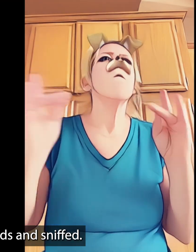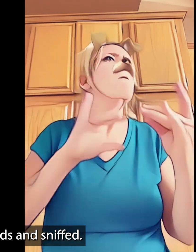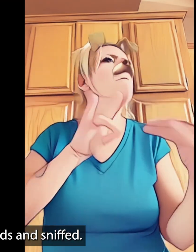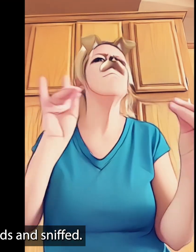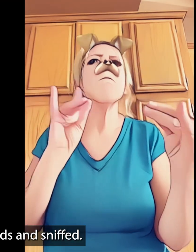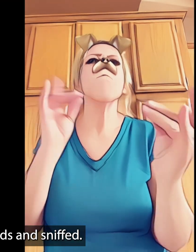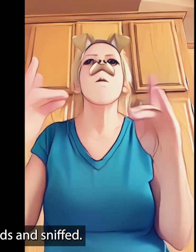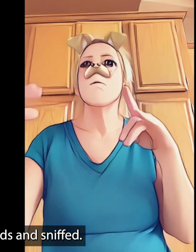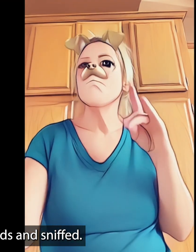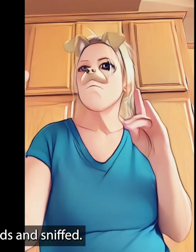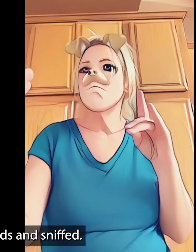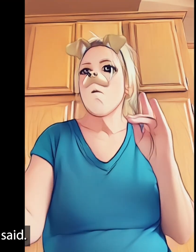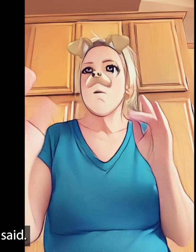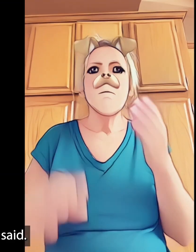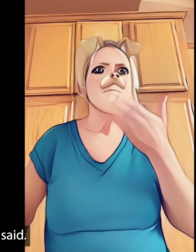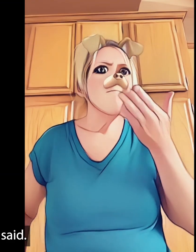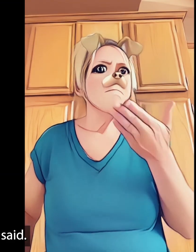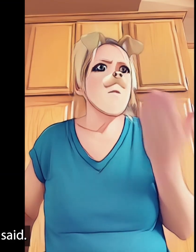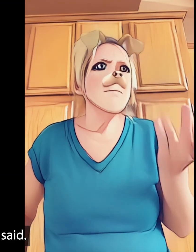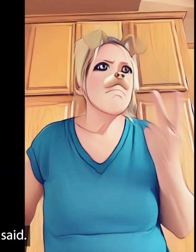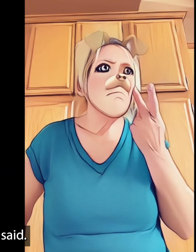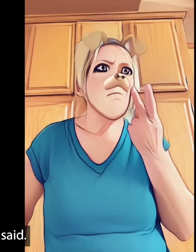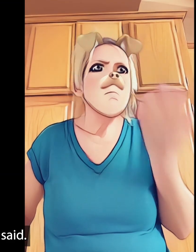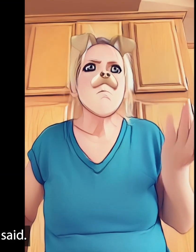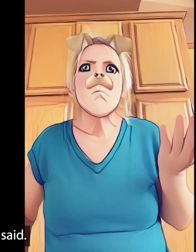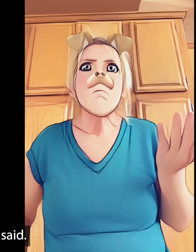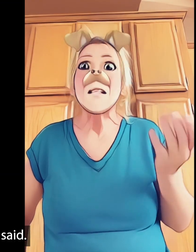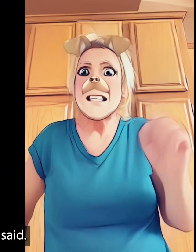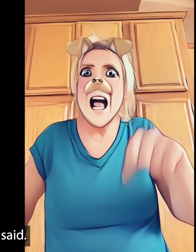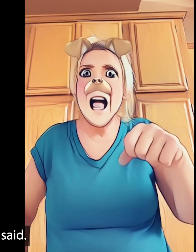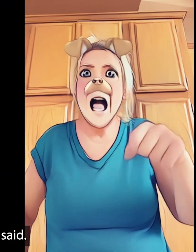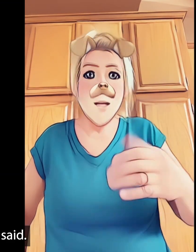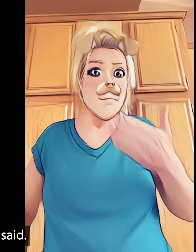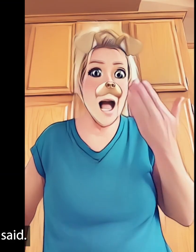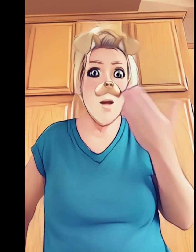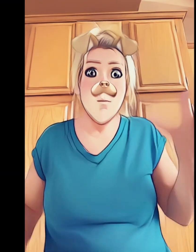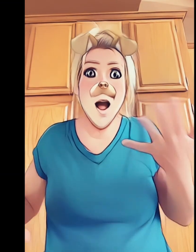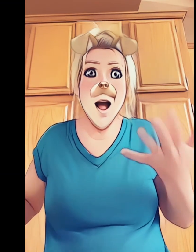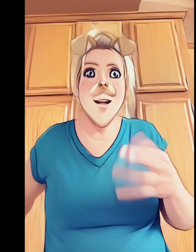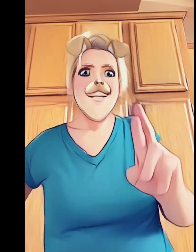And they tilted their heads and sniffed, and then they said,